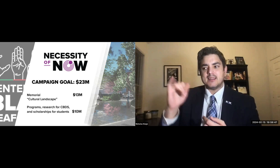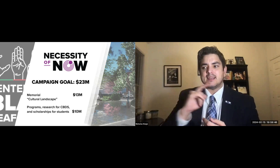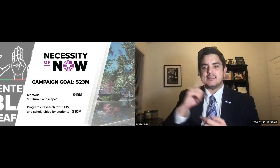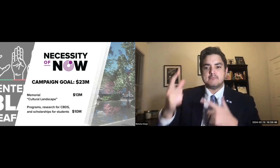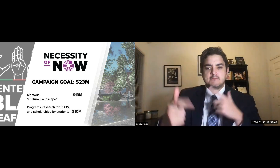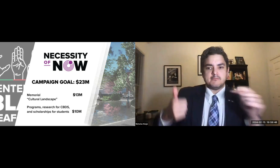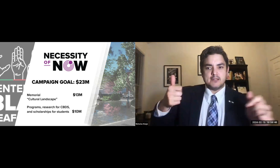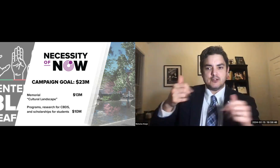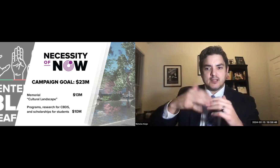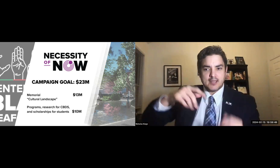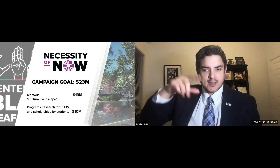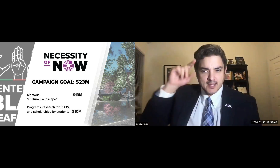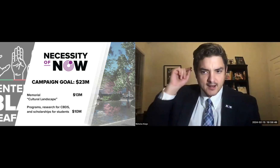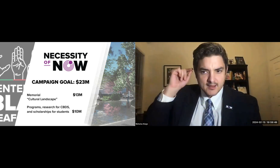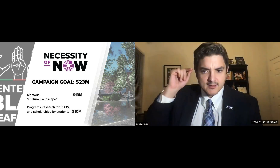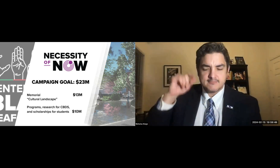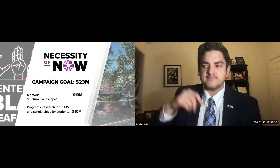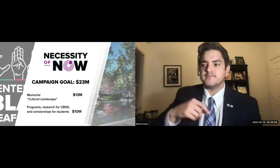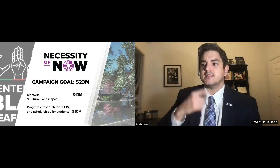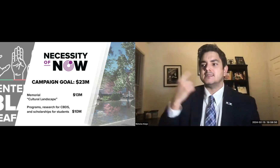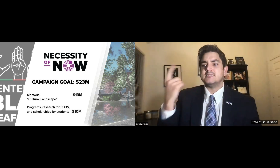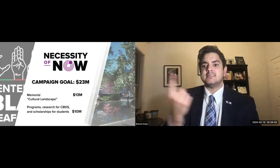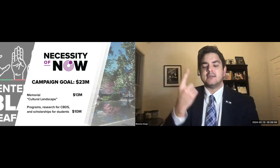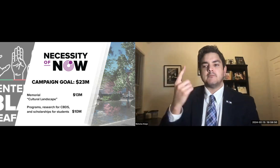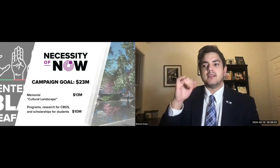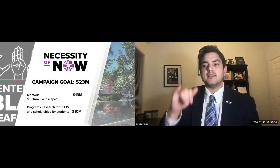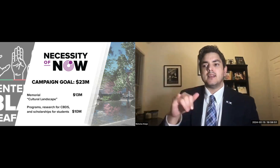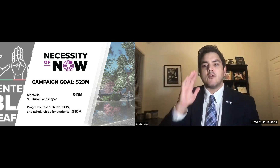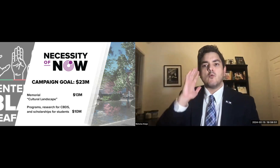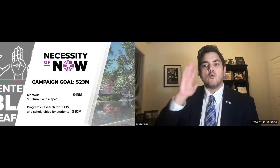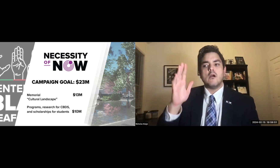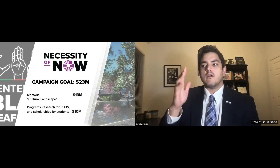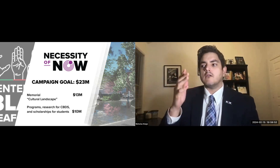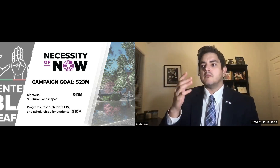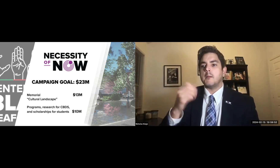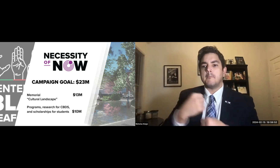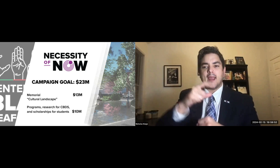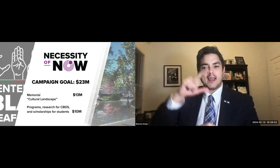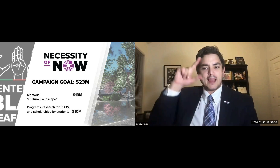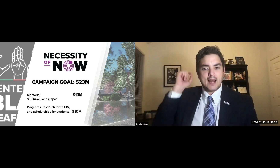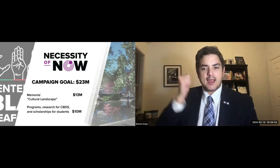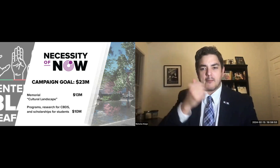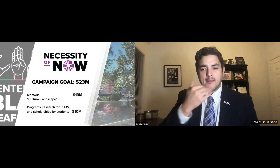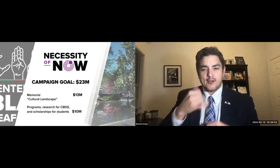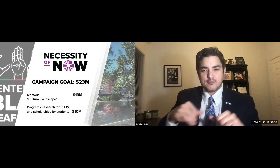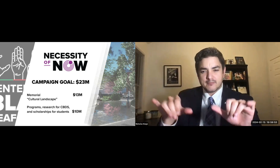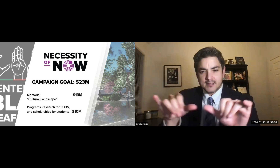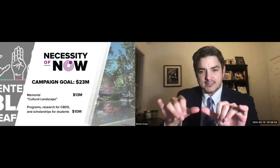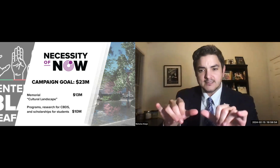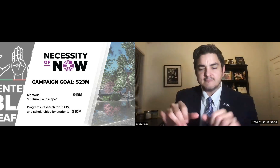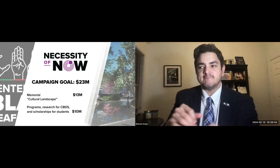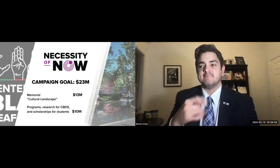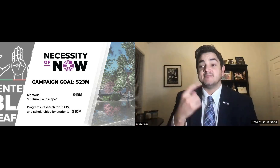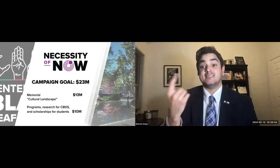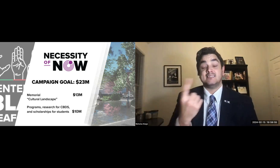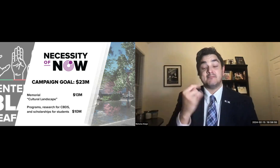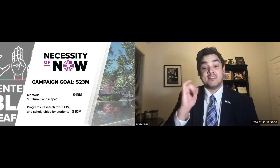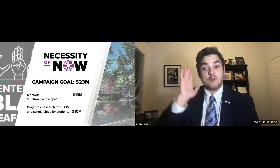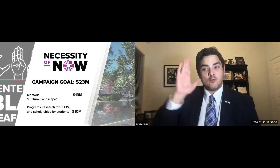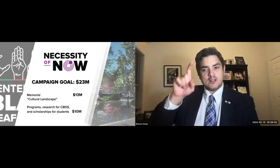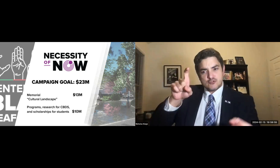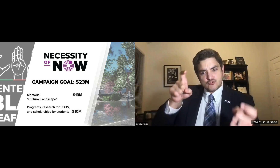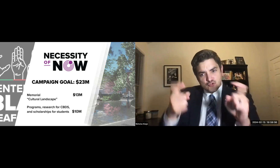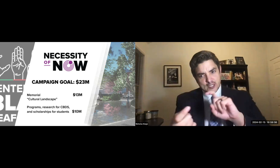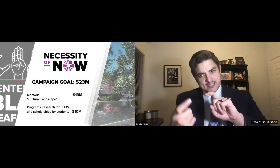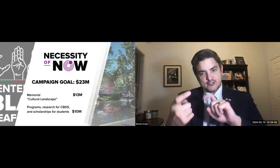help raise money for a cause, something that's bigger than Gallaudet, something that will make Gallaudet